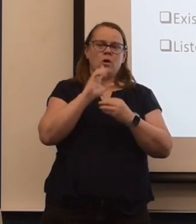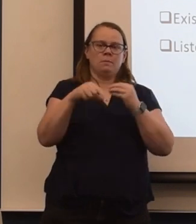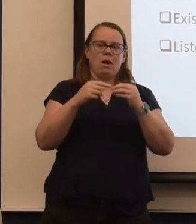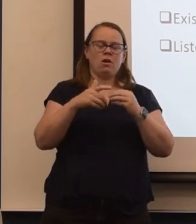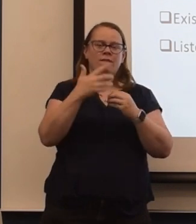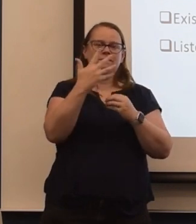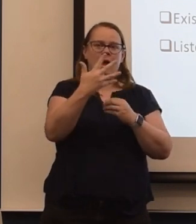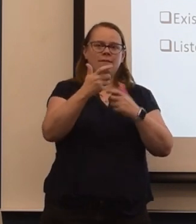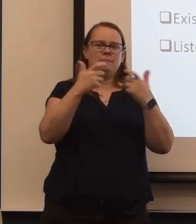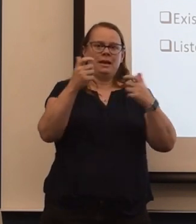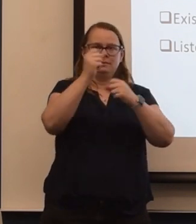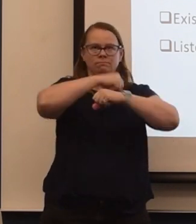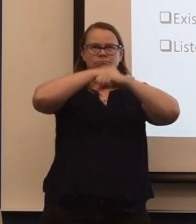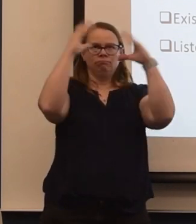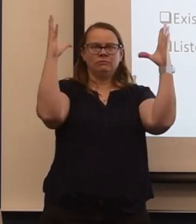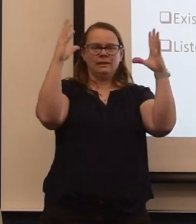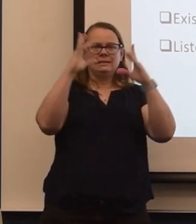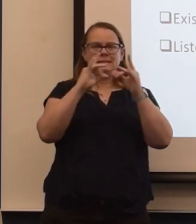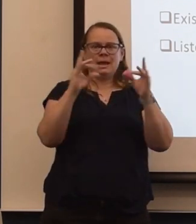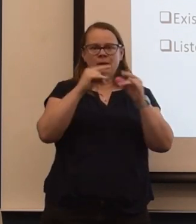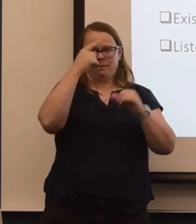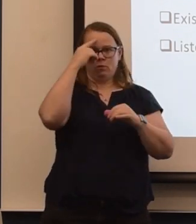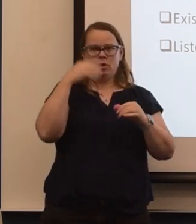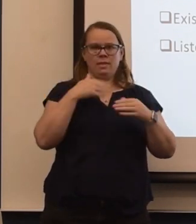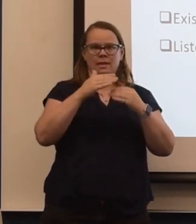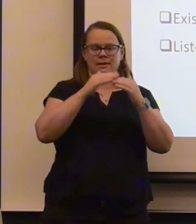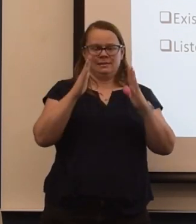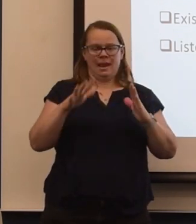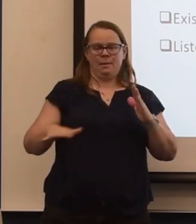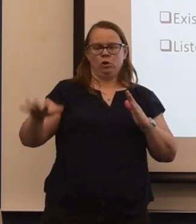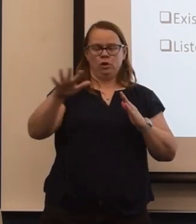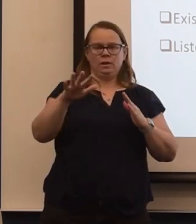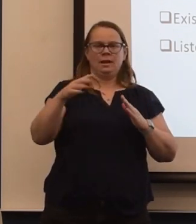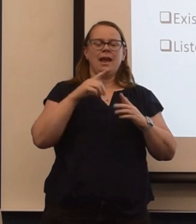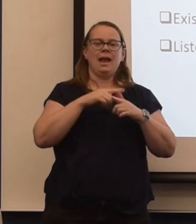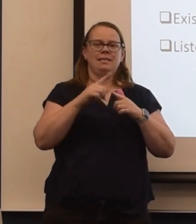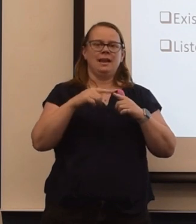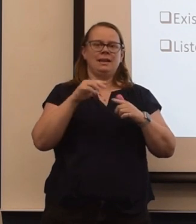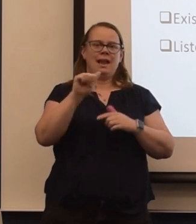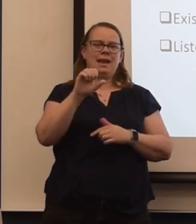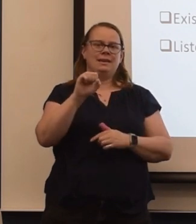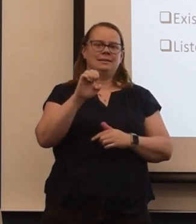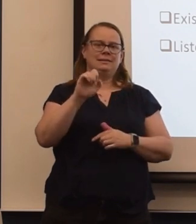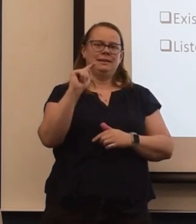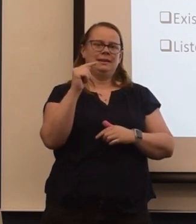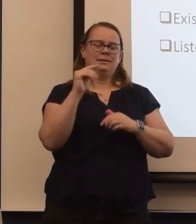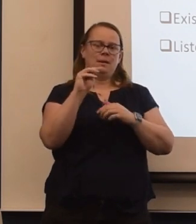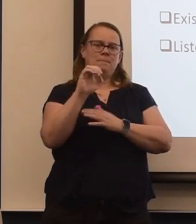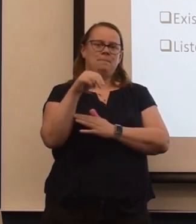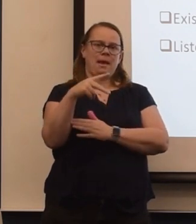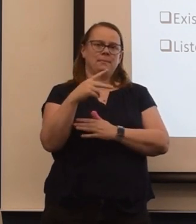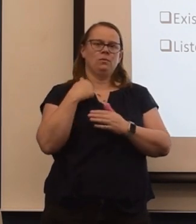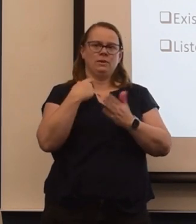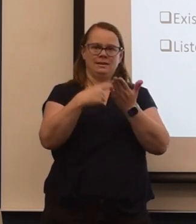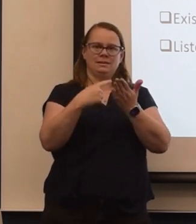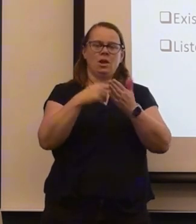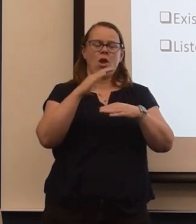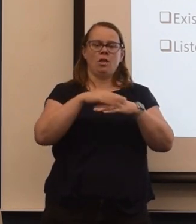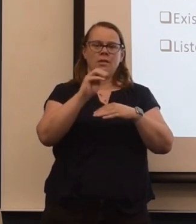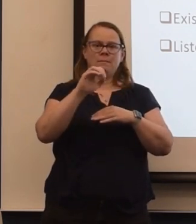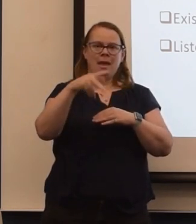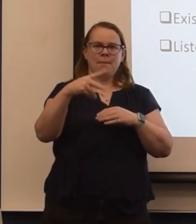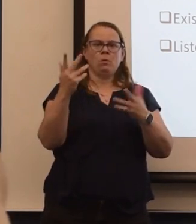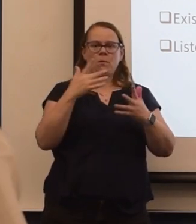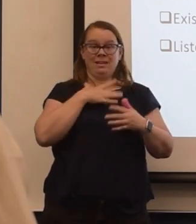5 big visioning statements for the neighborhood, and we'll do what we call asset mapping, where we discuss on the map what we like in the